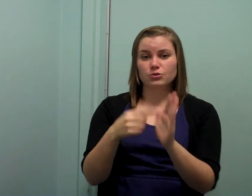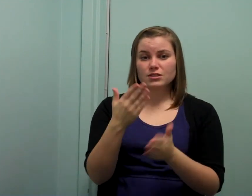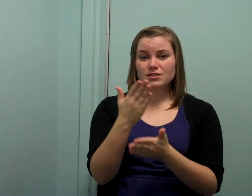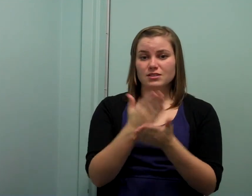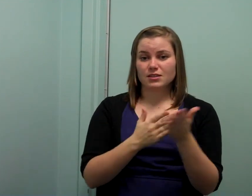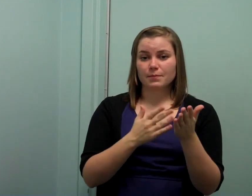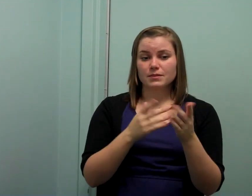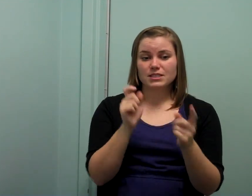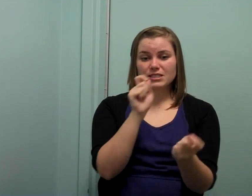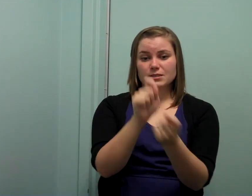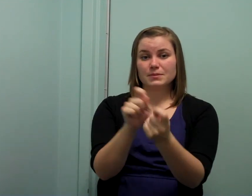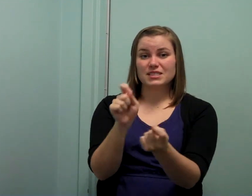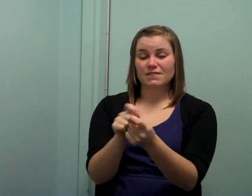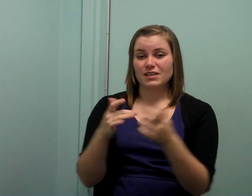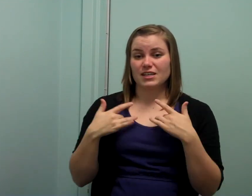differences.